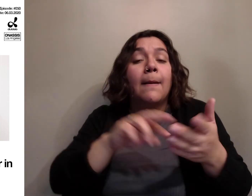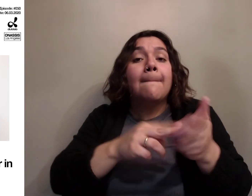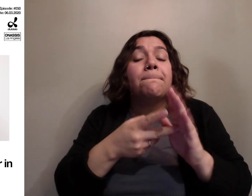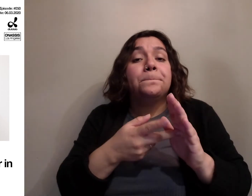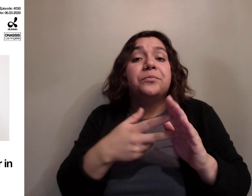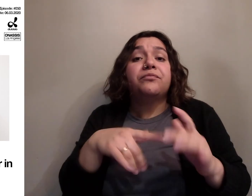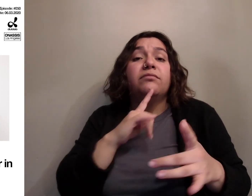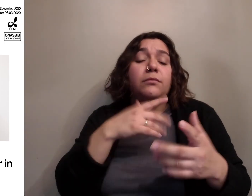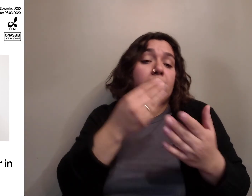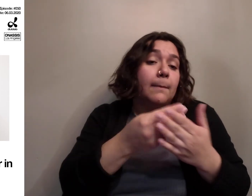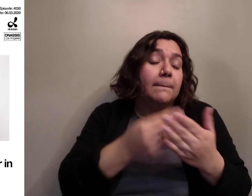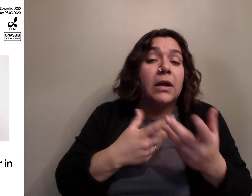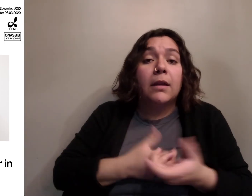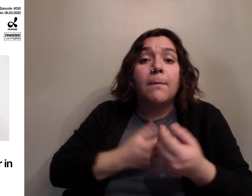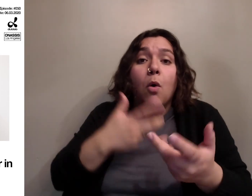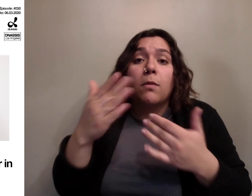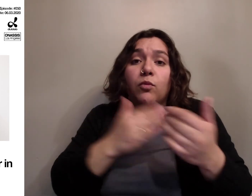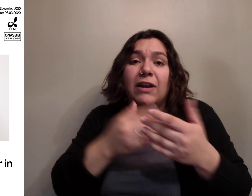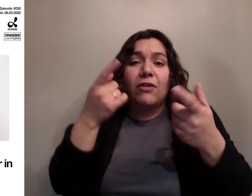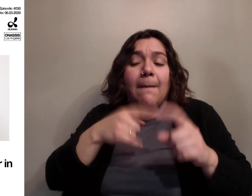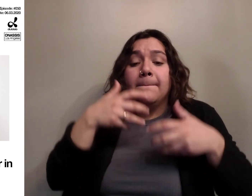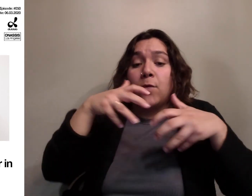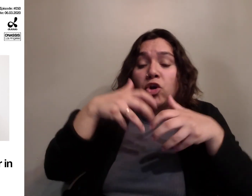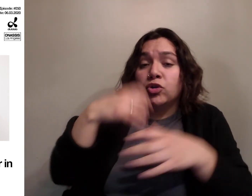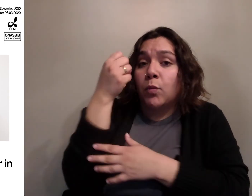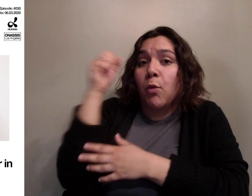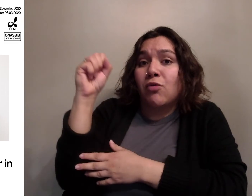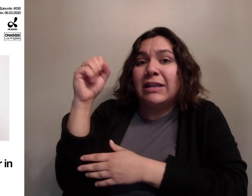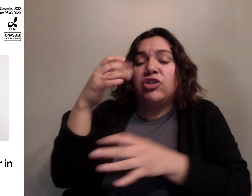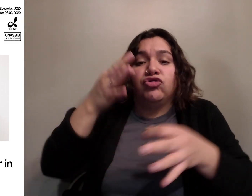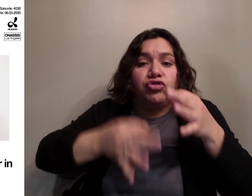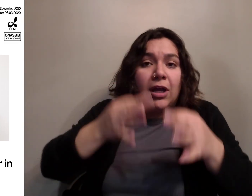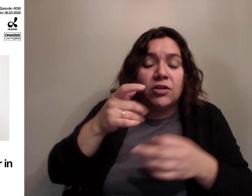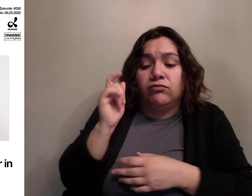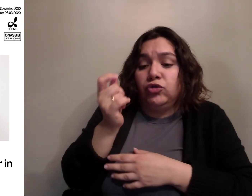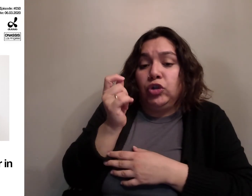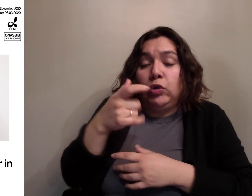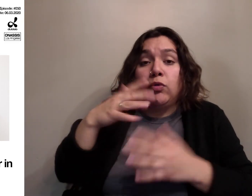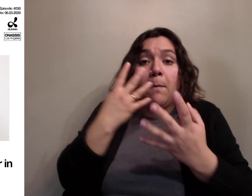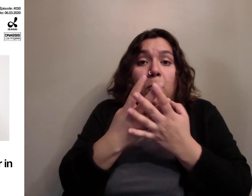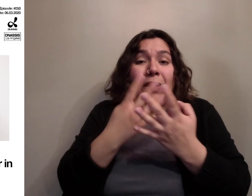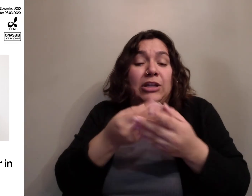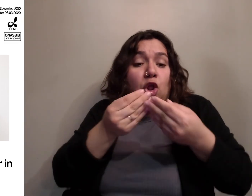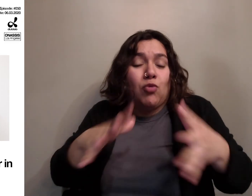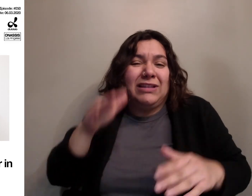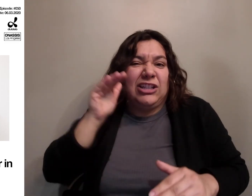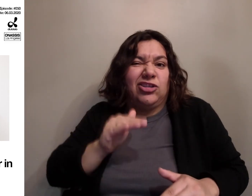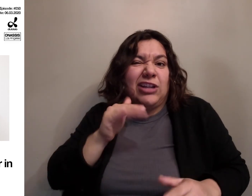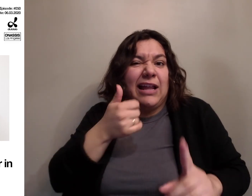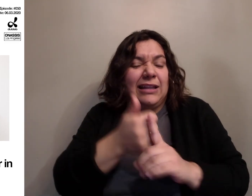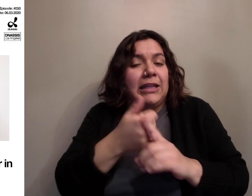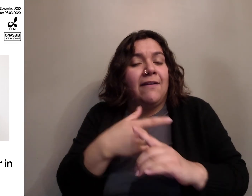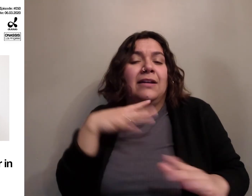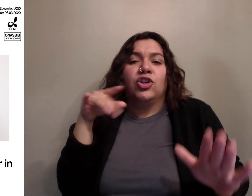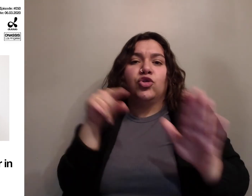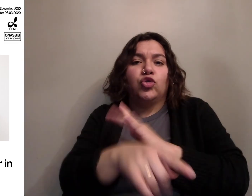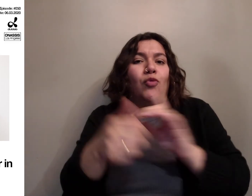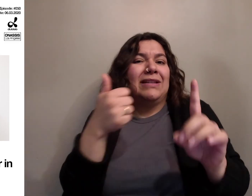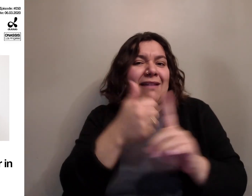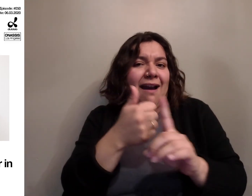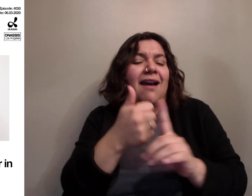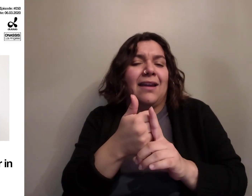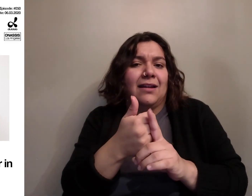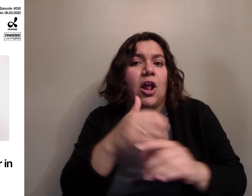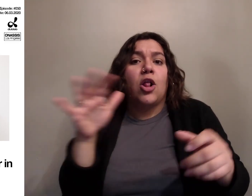kisses, poetry, or rhetoric, awards of accolades, pensions, money or comfort, marches or protests, judges or prisons.